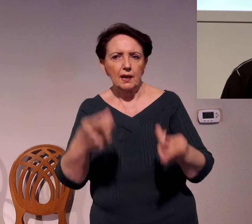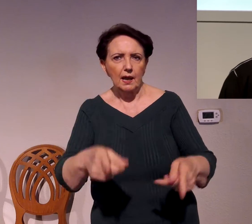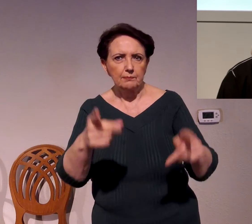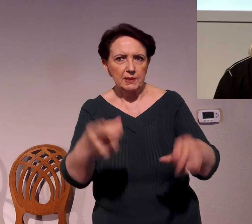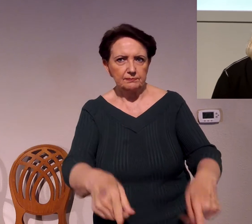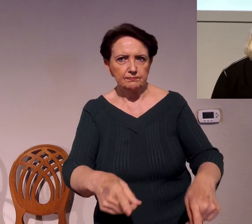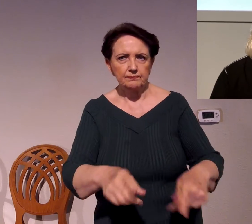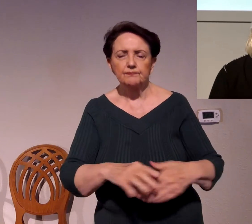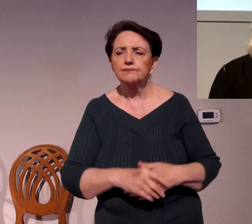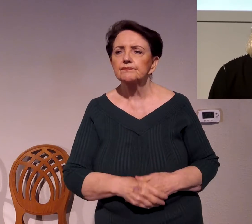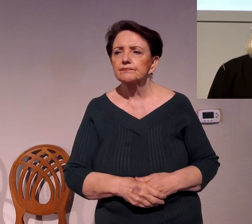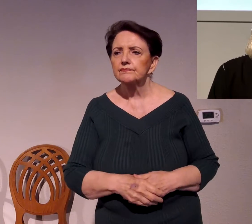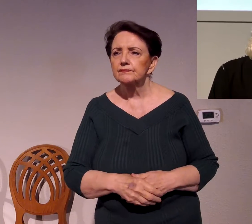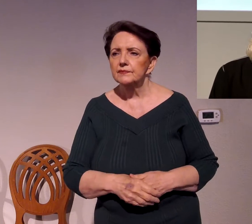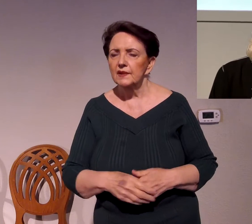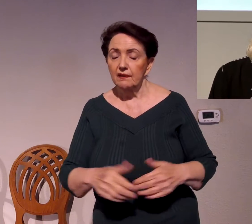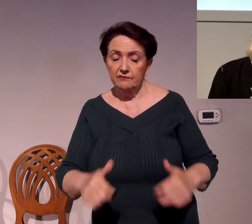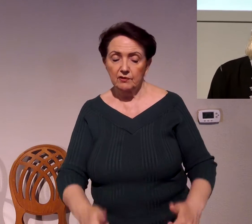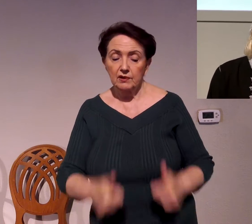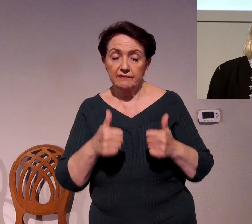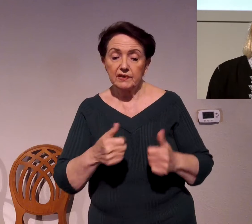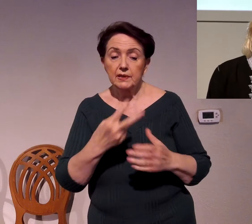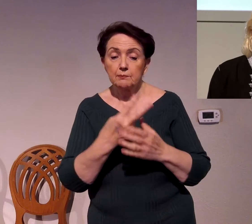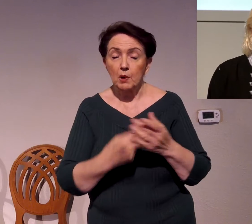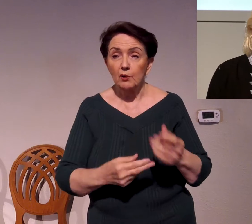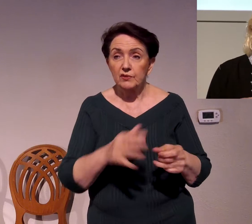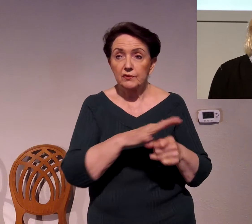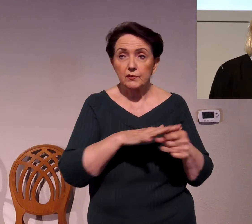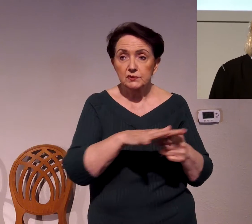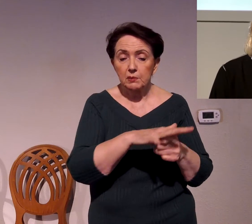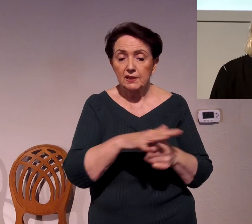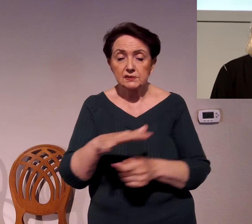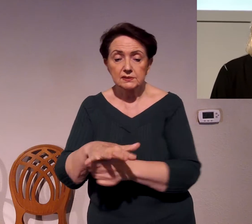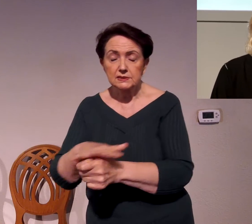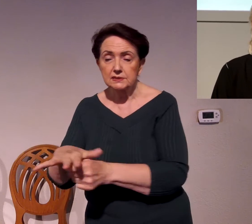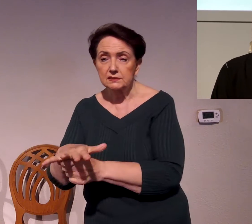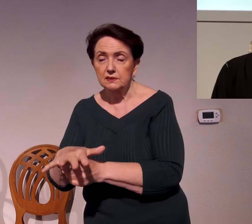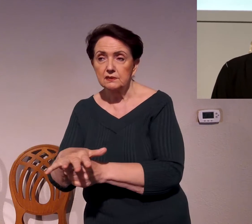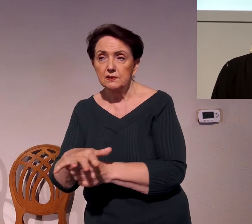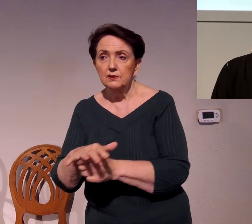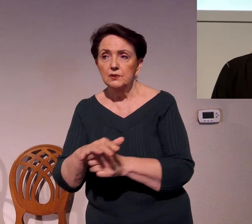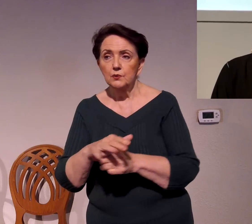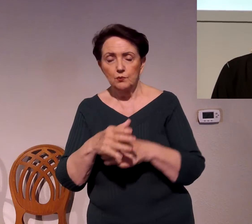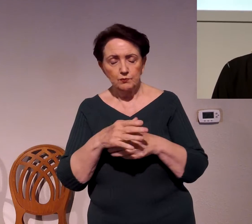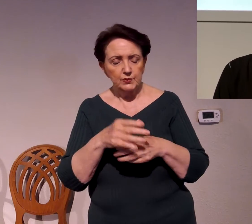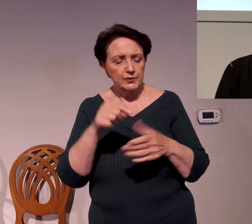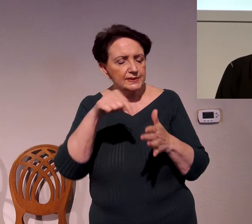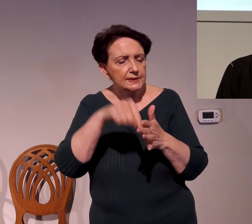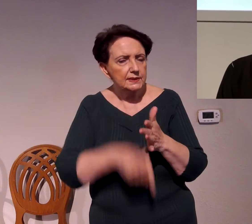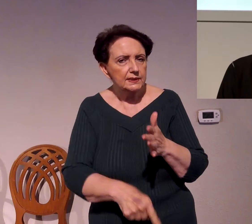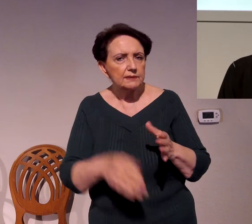are living in both of those places, do you see we are in extraordinary trust?